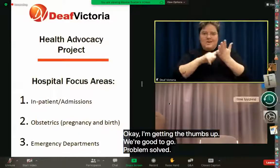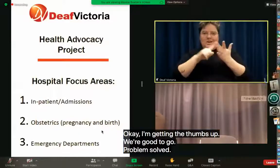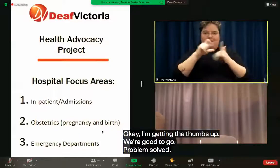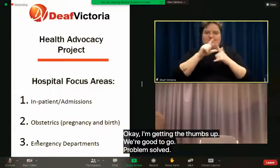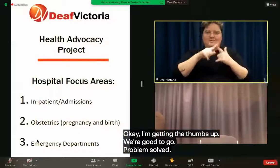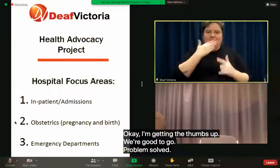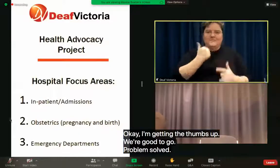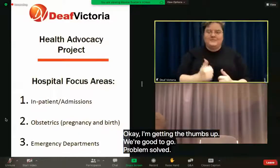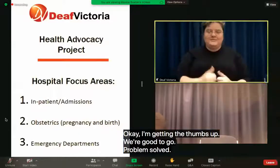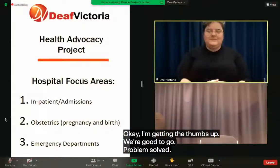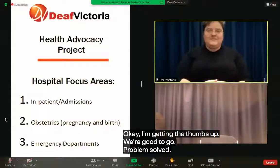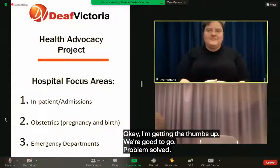Waiting for the next slide.